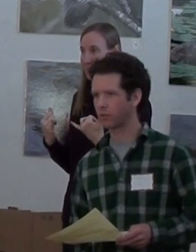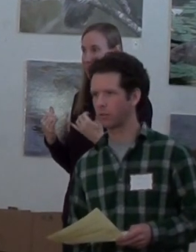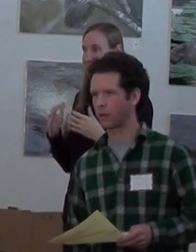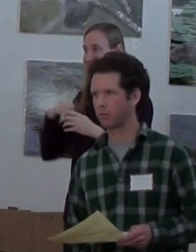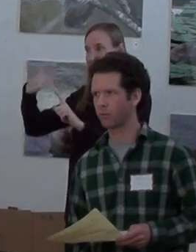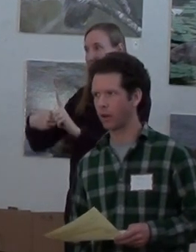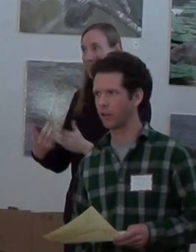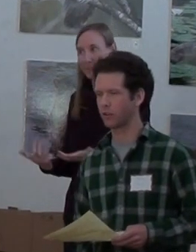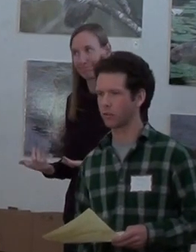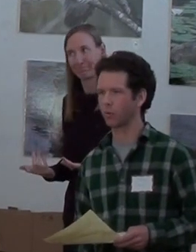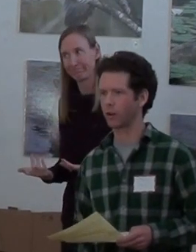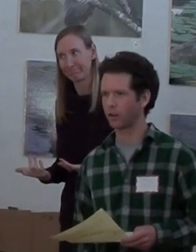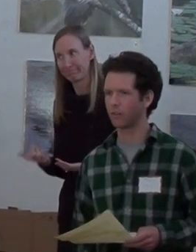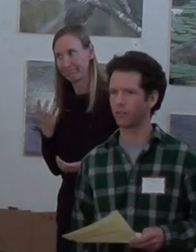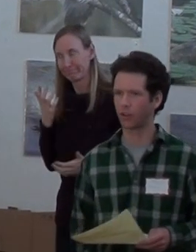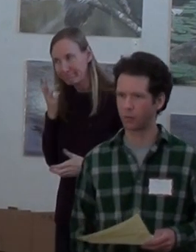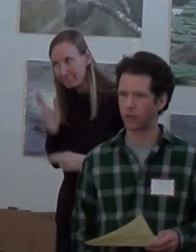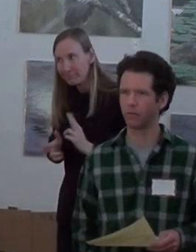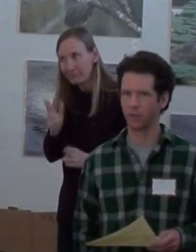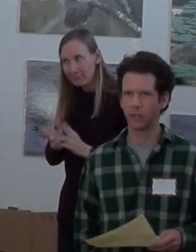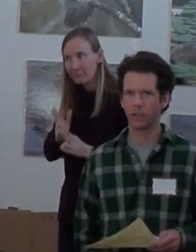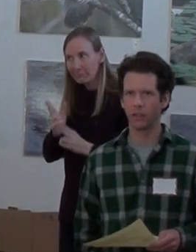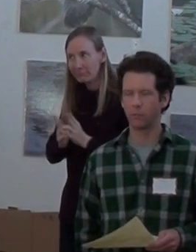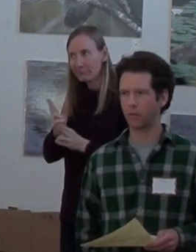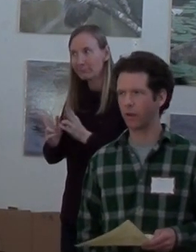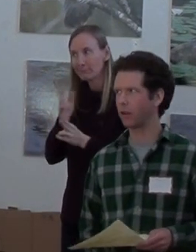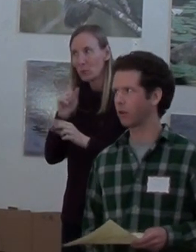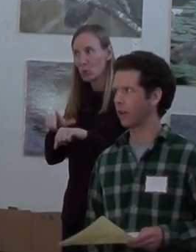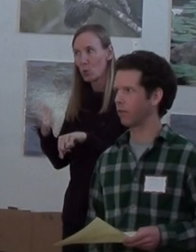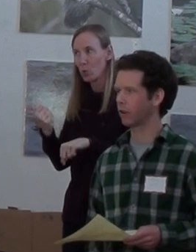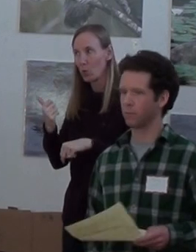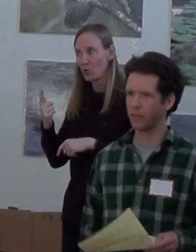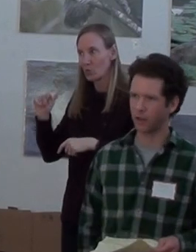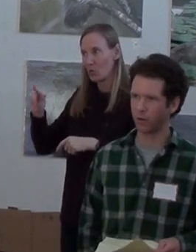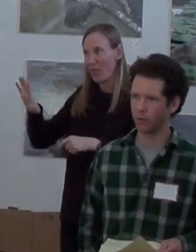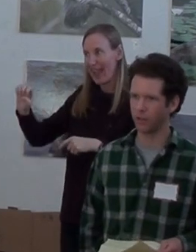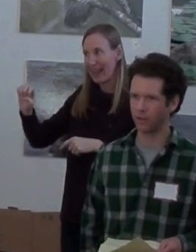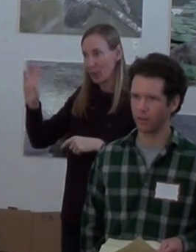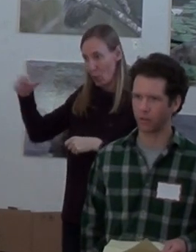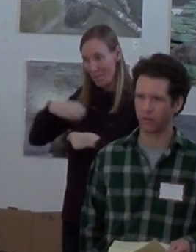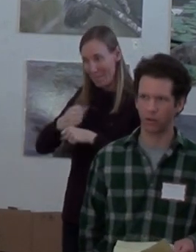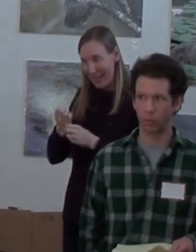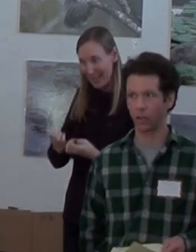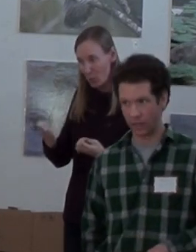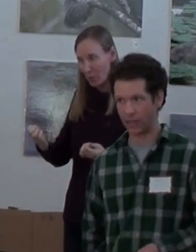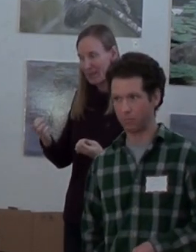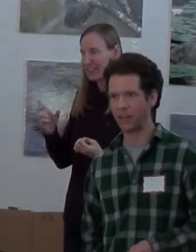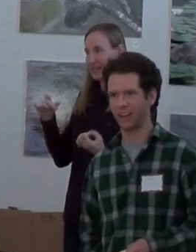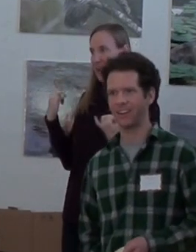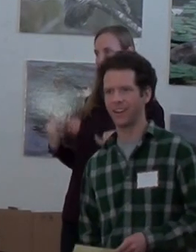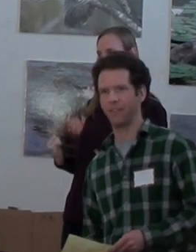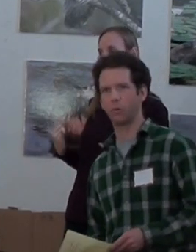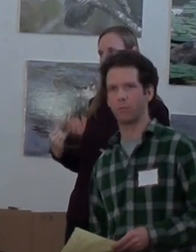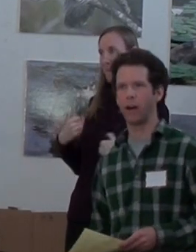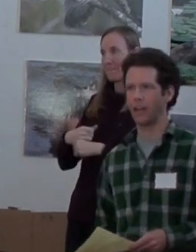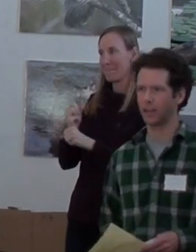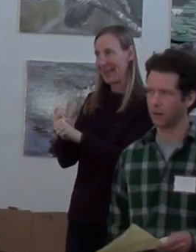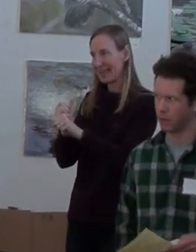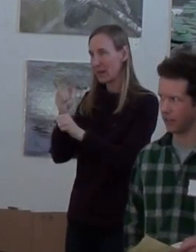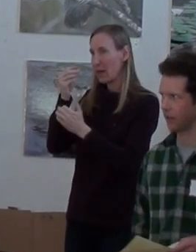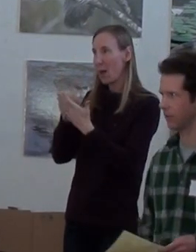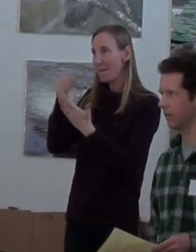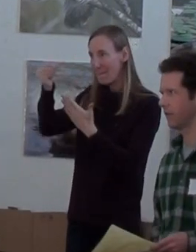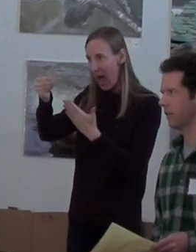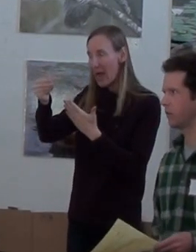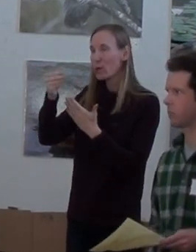next month, you might find that you might find, okay, if you're going to make the equipment, you really got to get making it. If you want to buy it, you